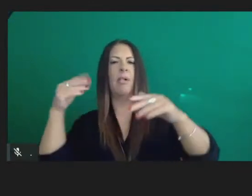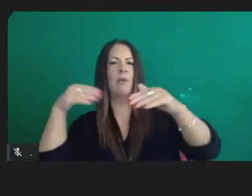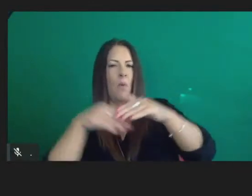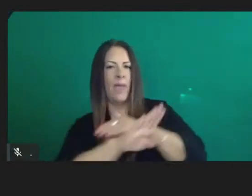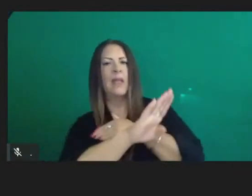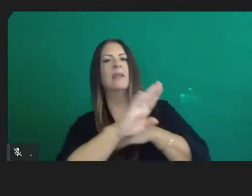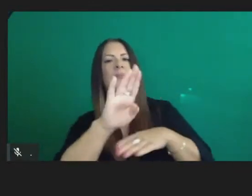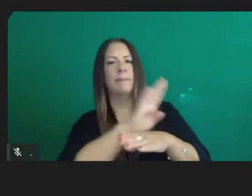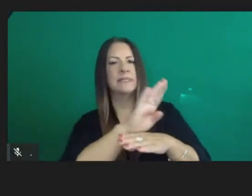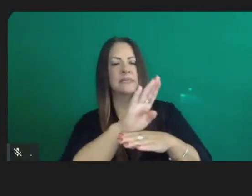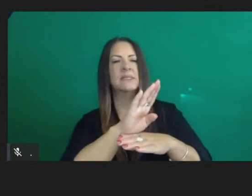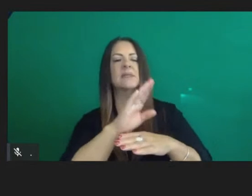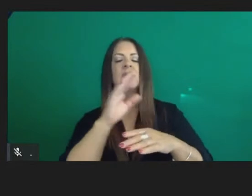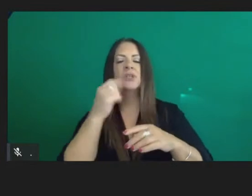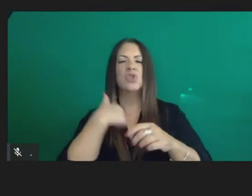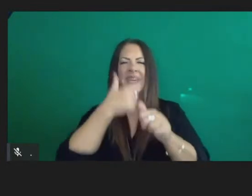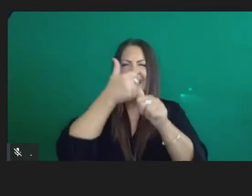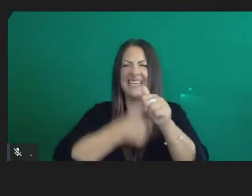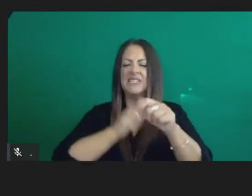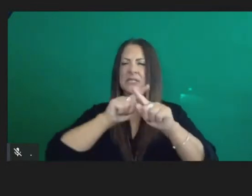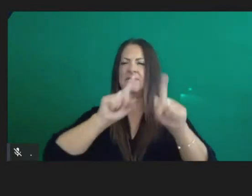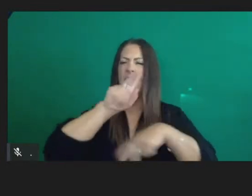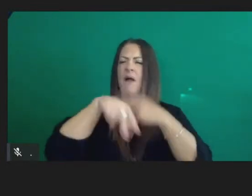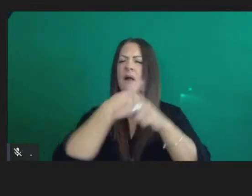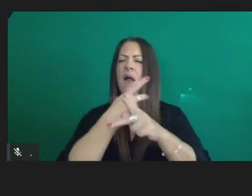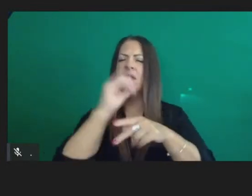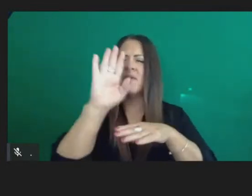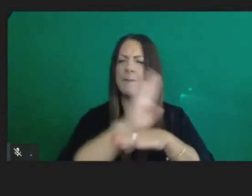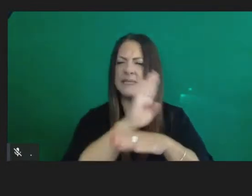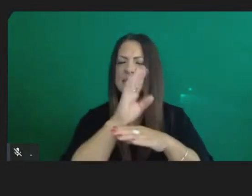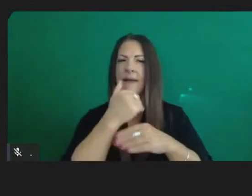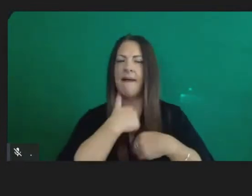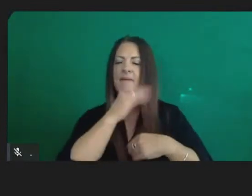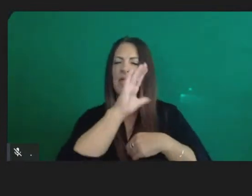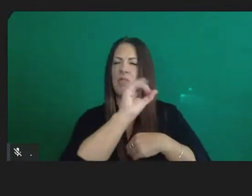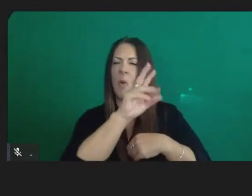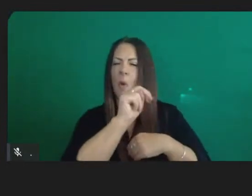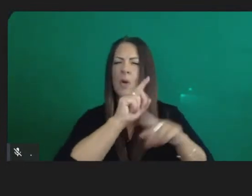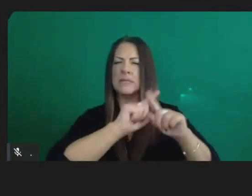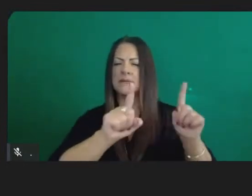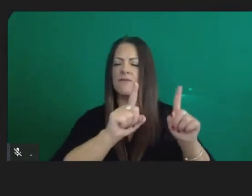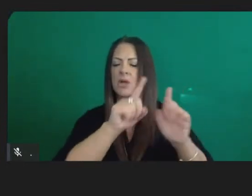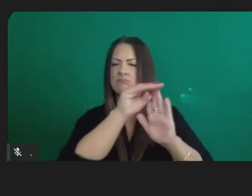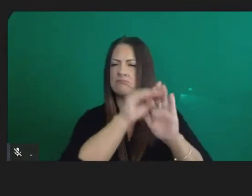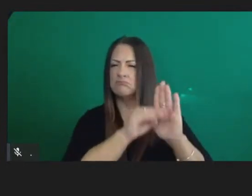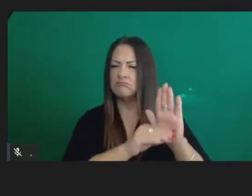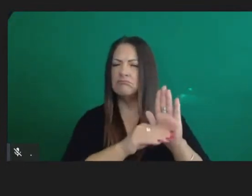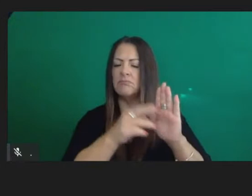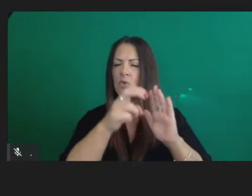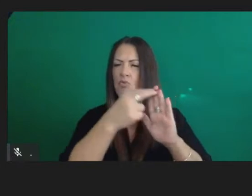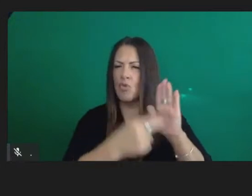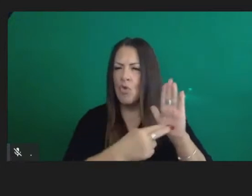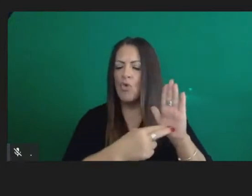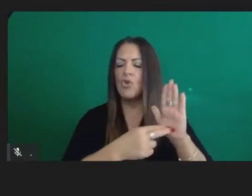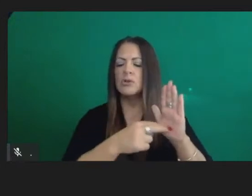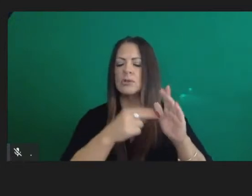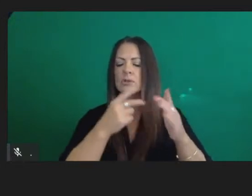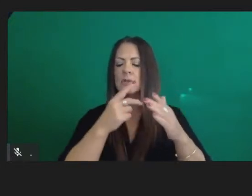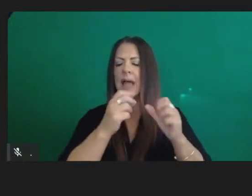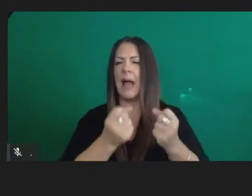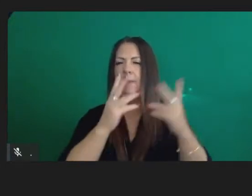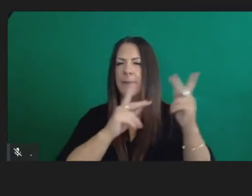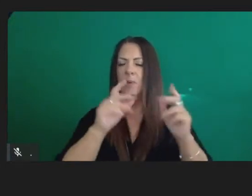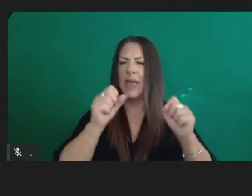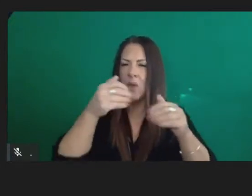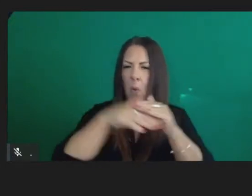allowable sector by sector. So certainly my hope is that those sort of planned activities of the past, that we take a